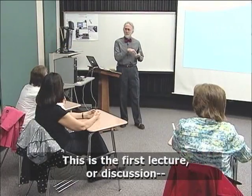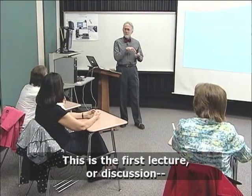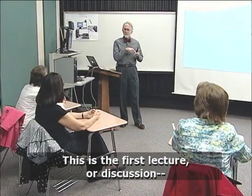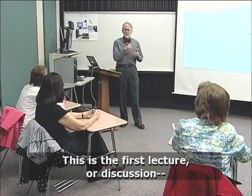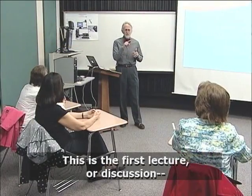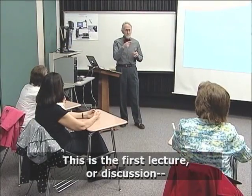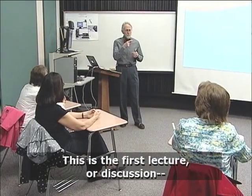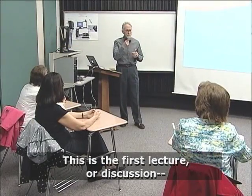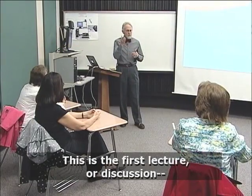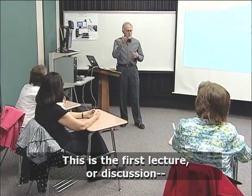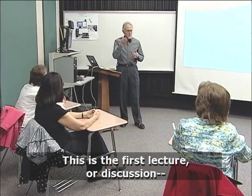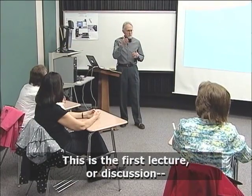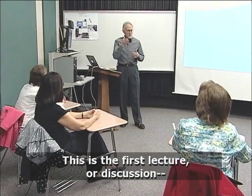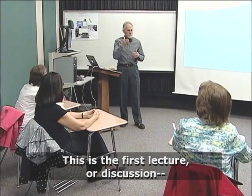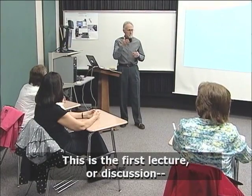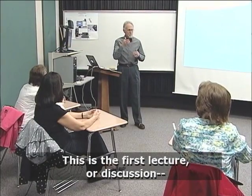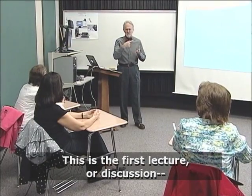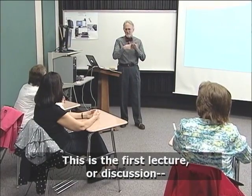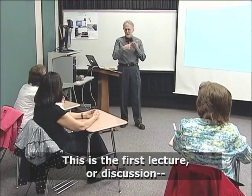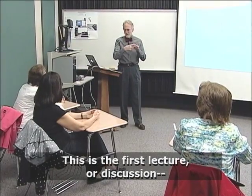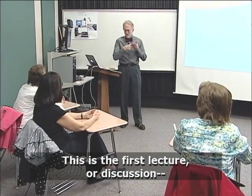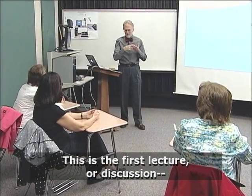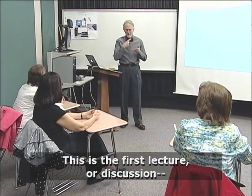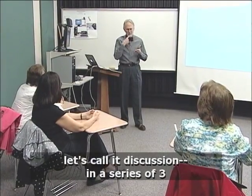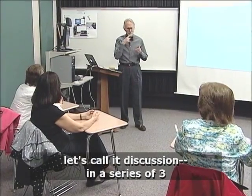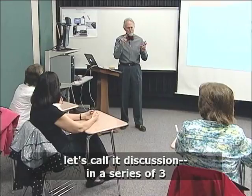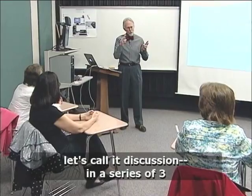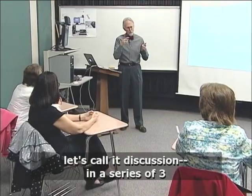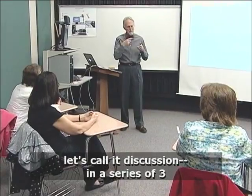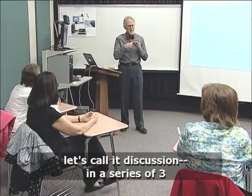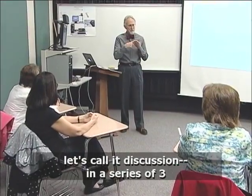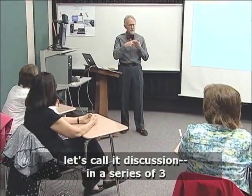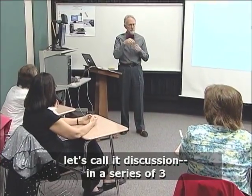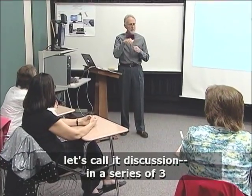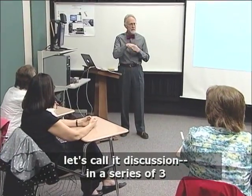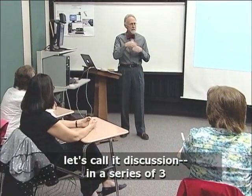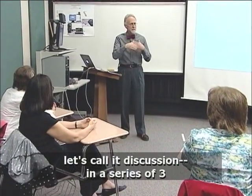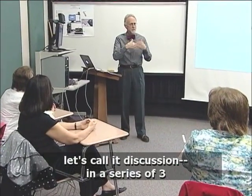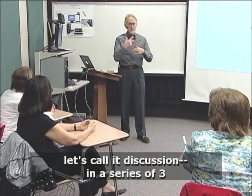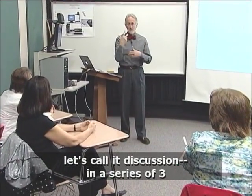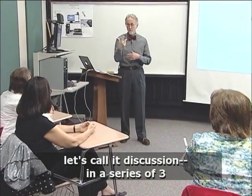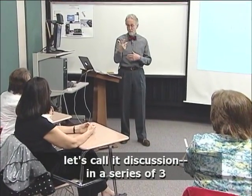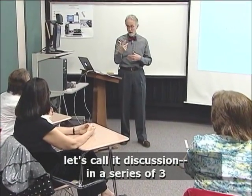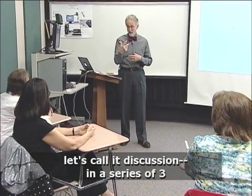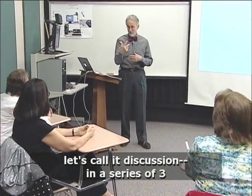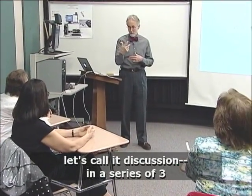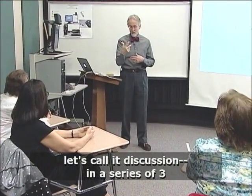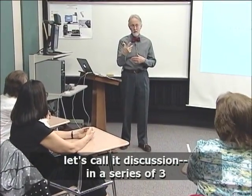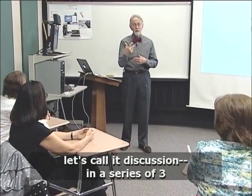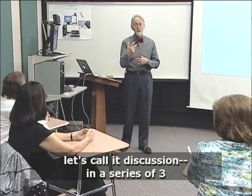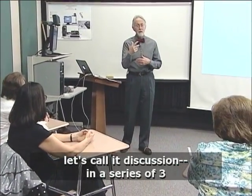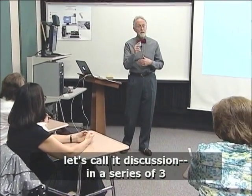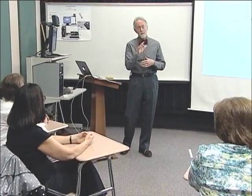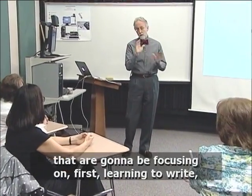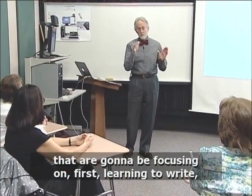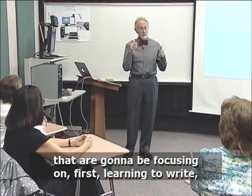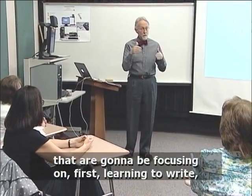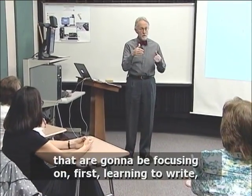This is the first lecture or discussion, let's call it discussion, in a series of 3 that are going to be